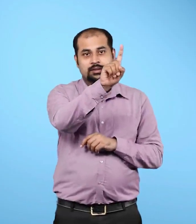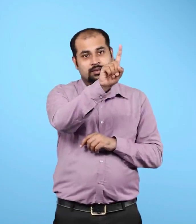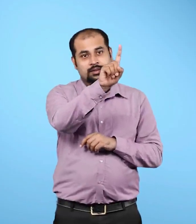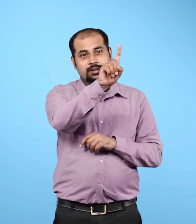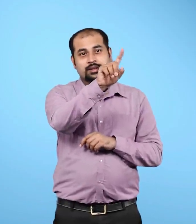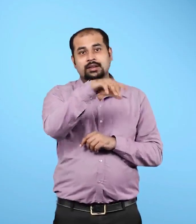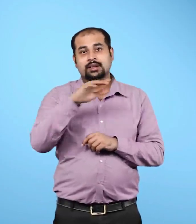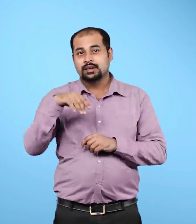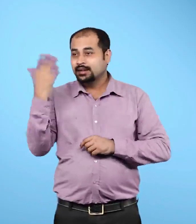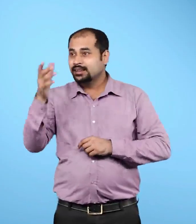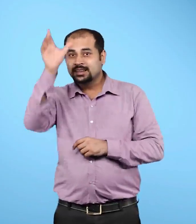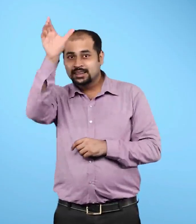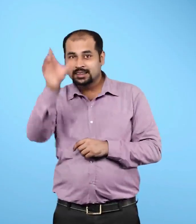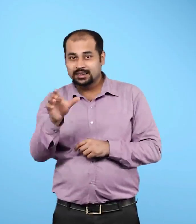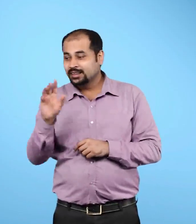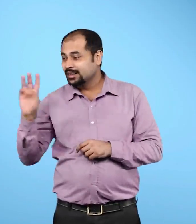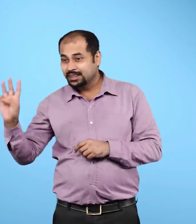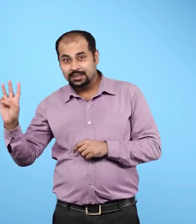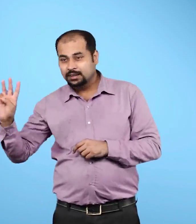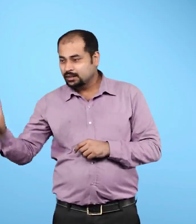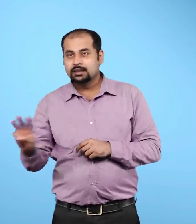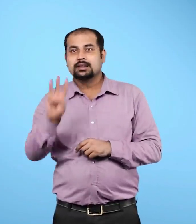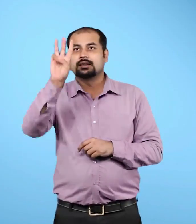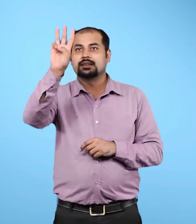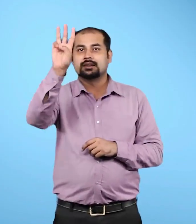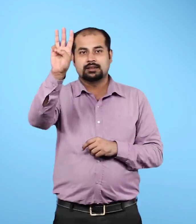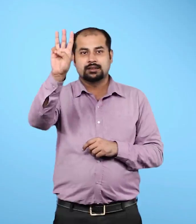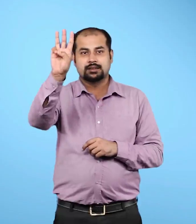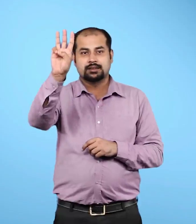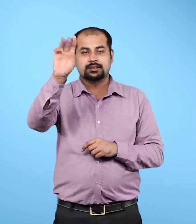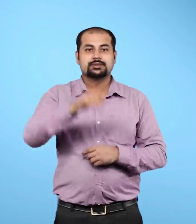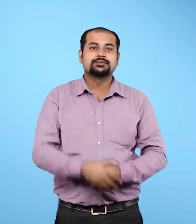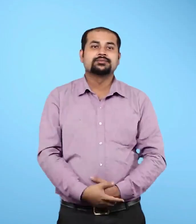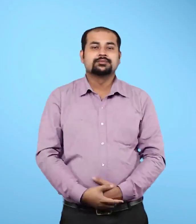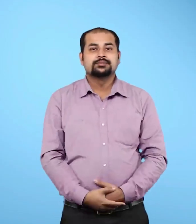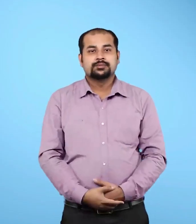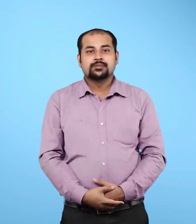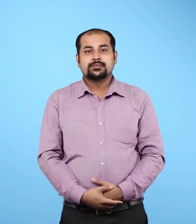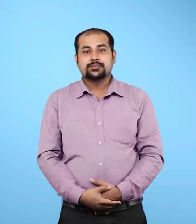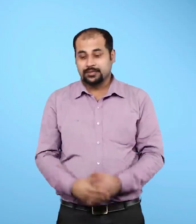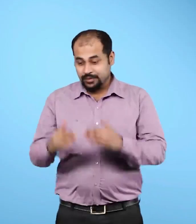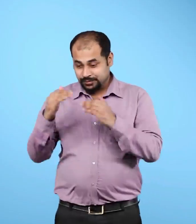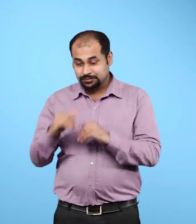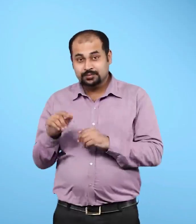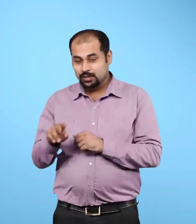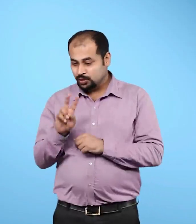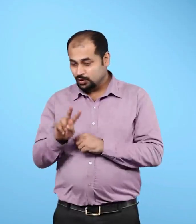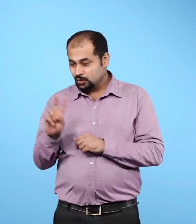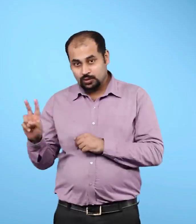written. Row 2. Column 1, number 2 is written. Column 2, number